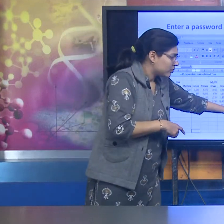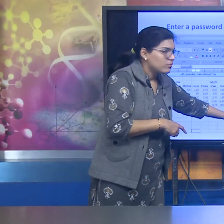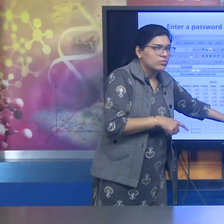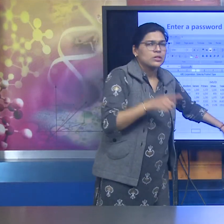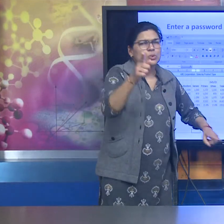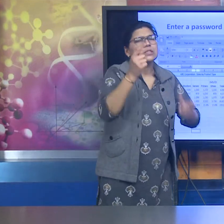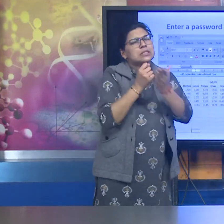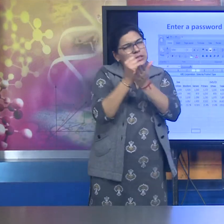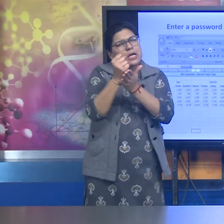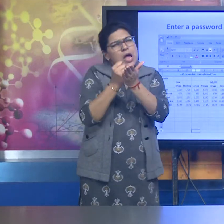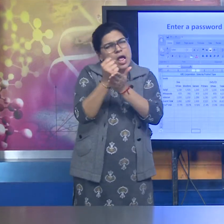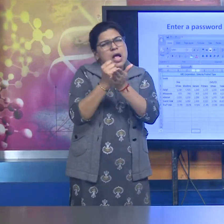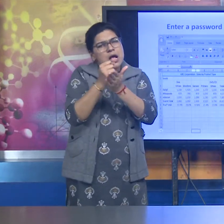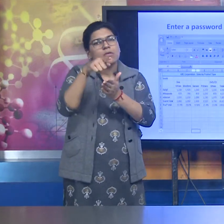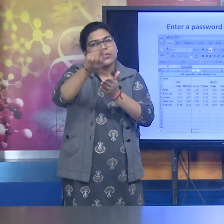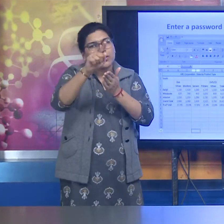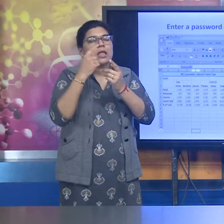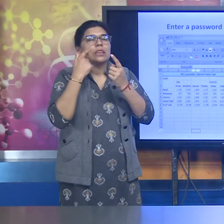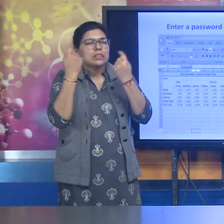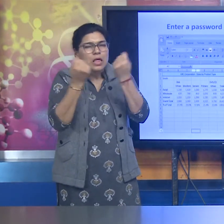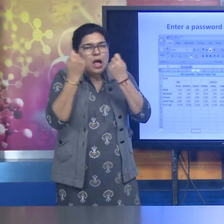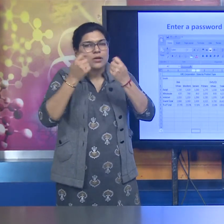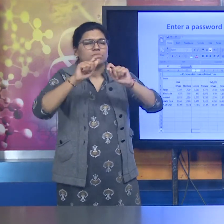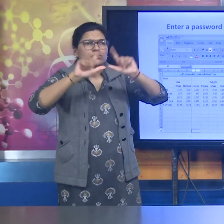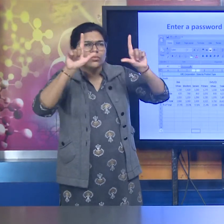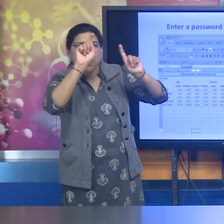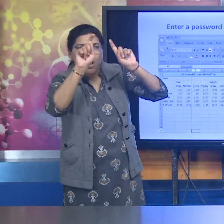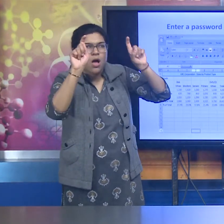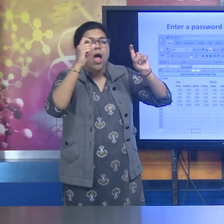You can put whatever you want according to your